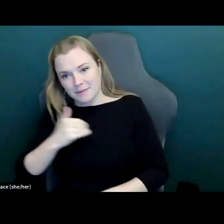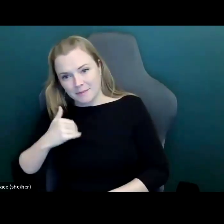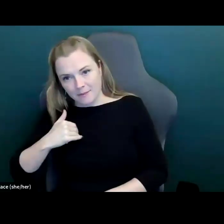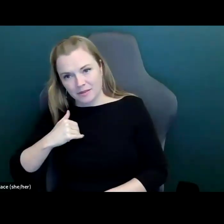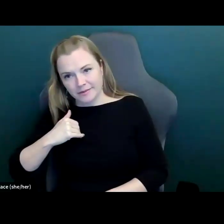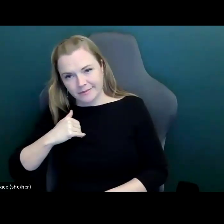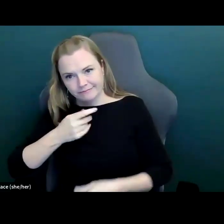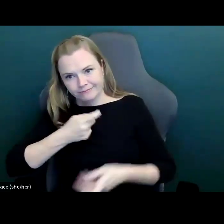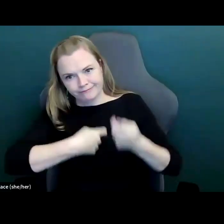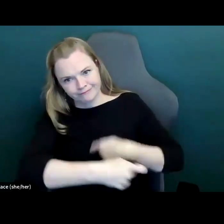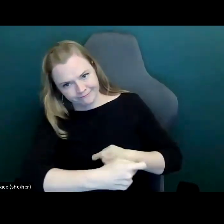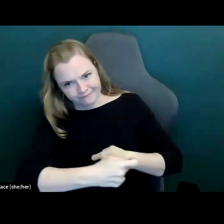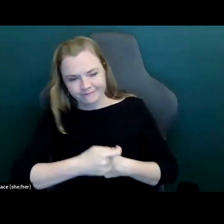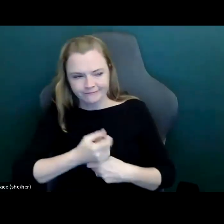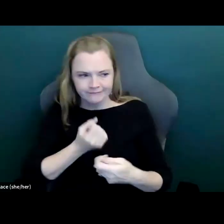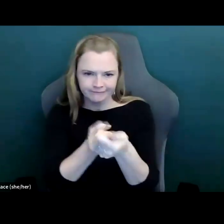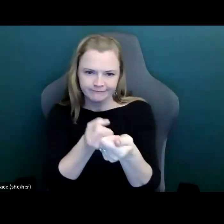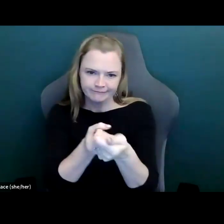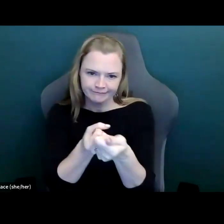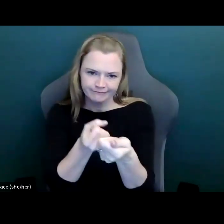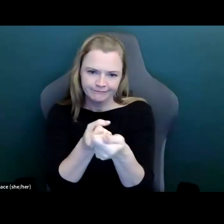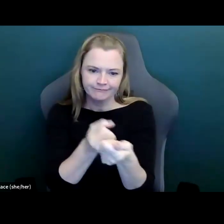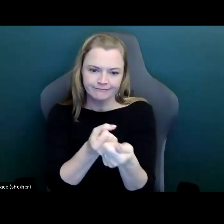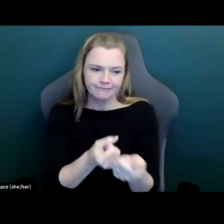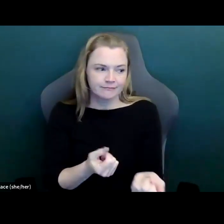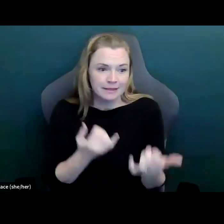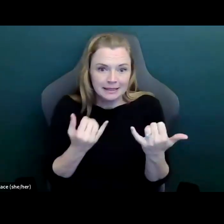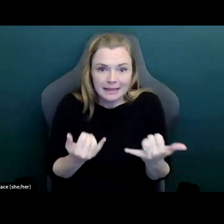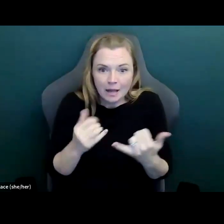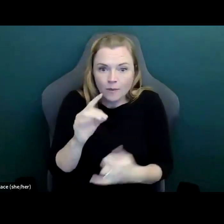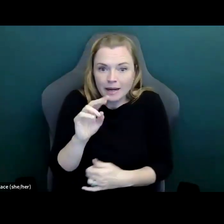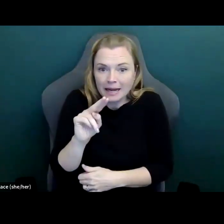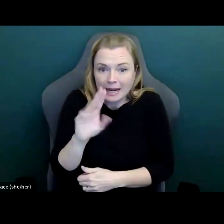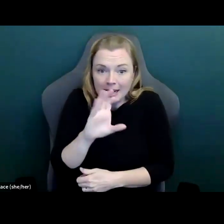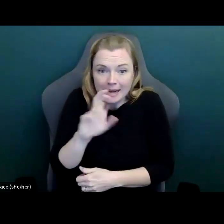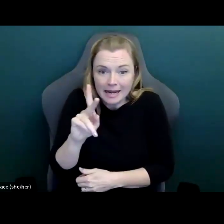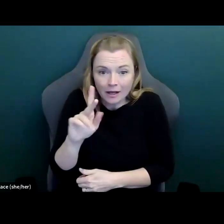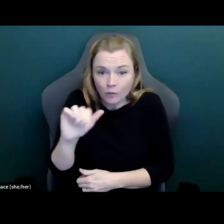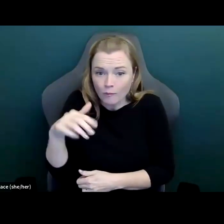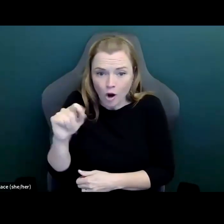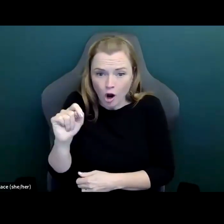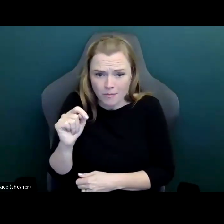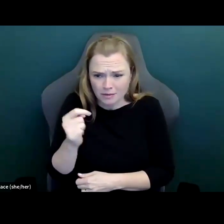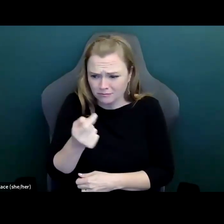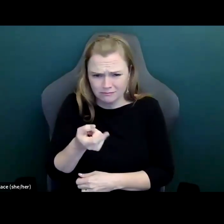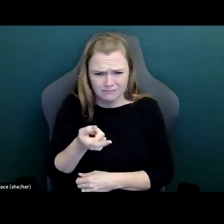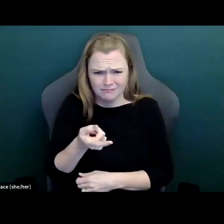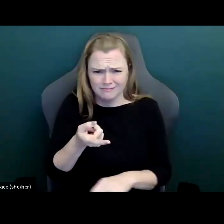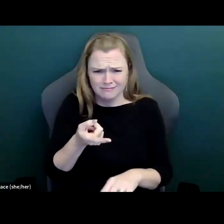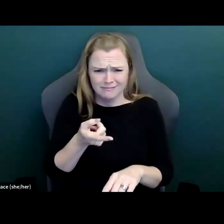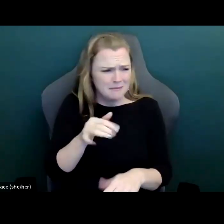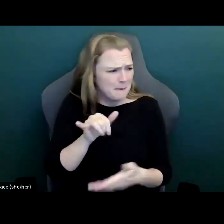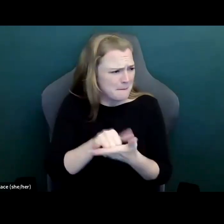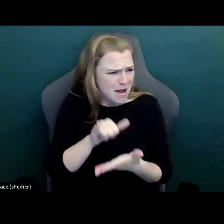each week, since Nick was now at an apartment and no way could stay on his own at an apartment without